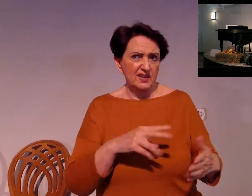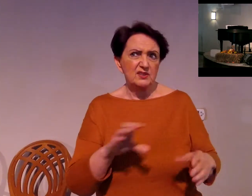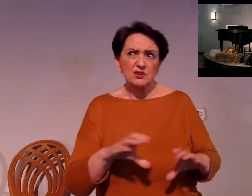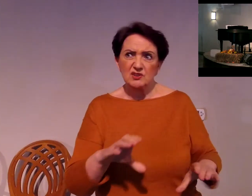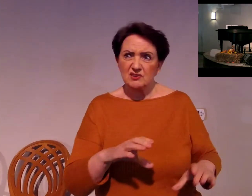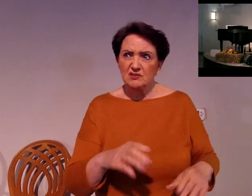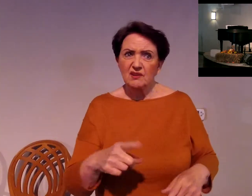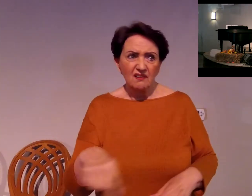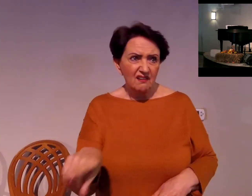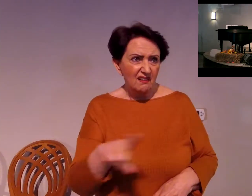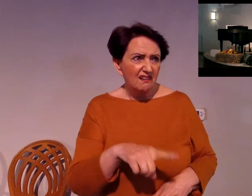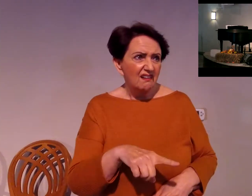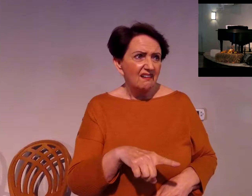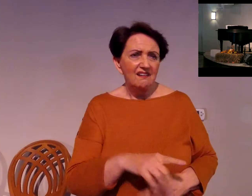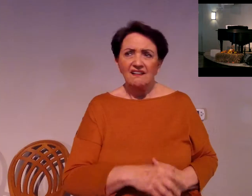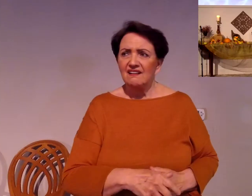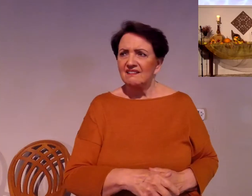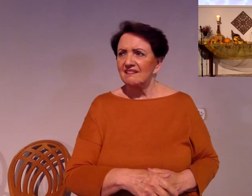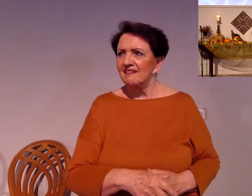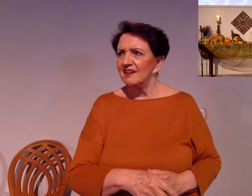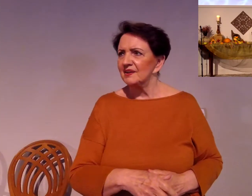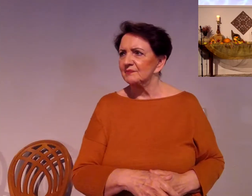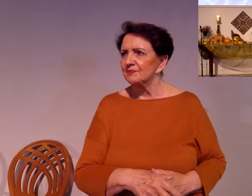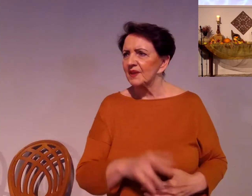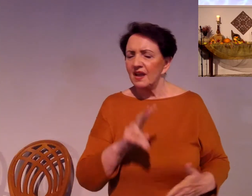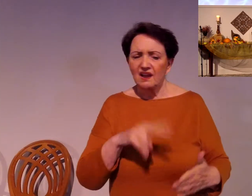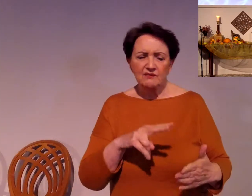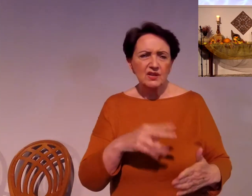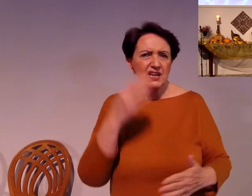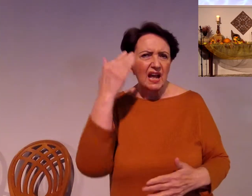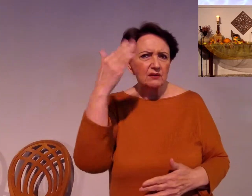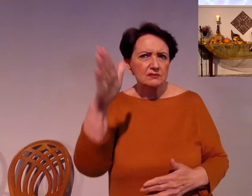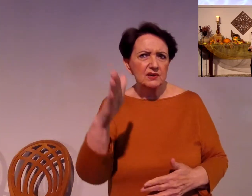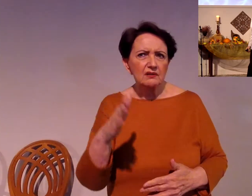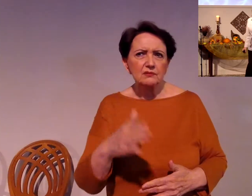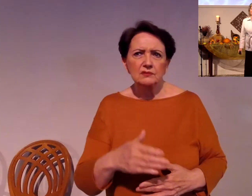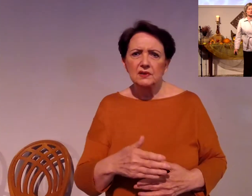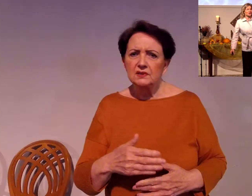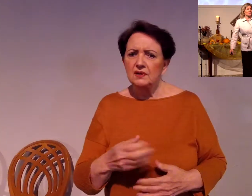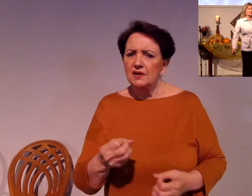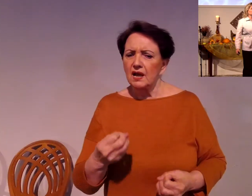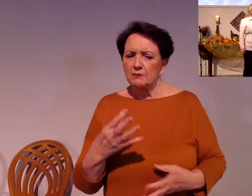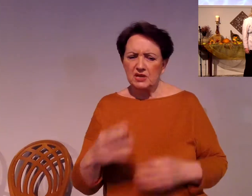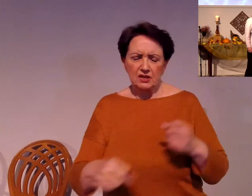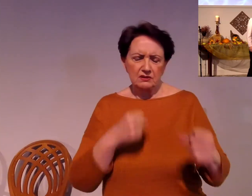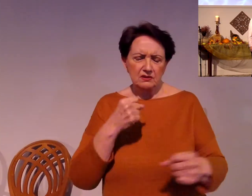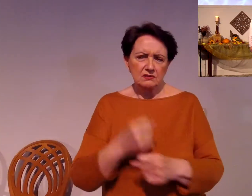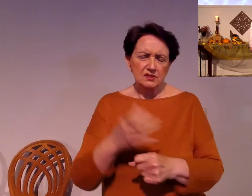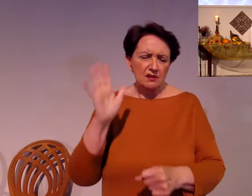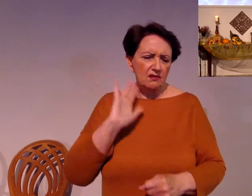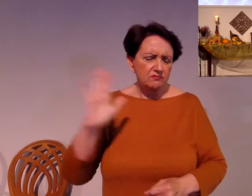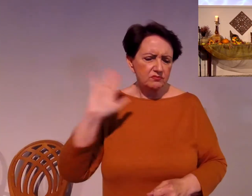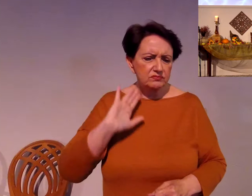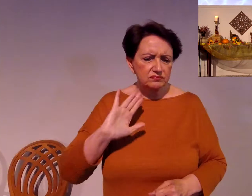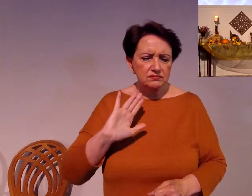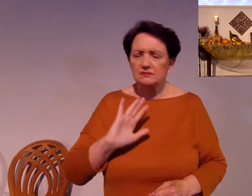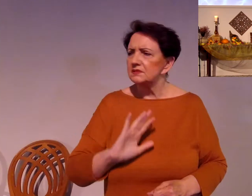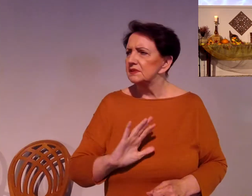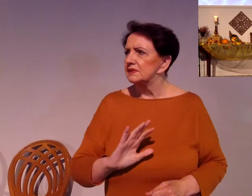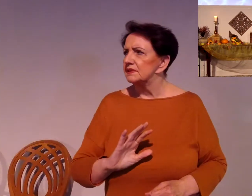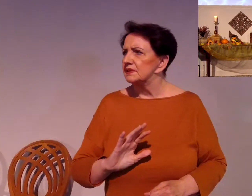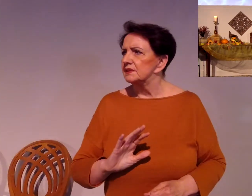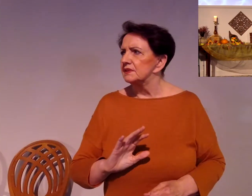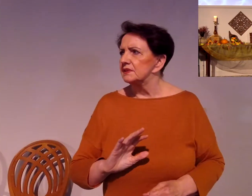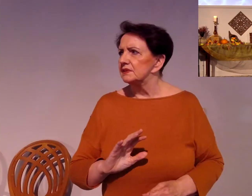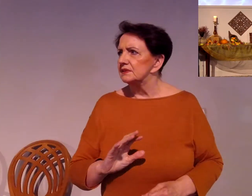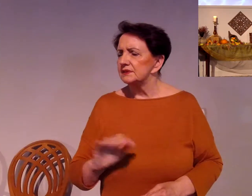folks. Okay, I read this, I don't know how many years ago. And